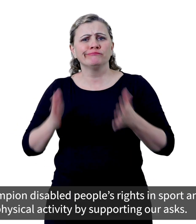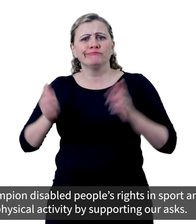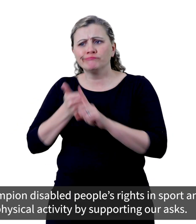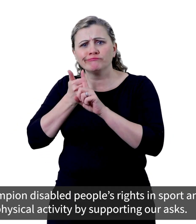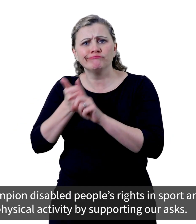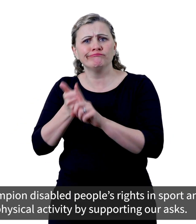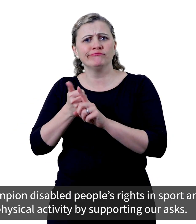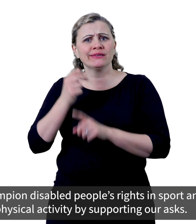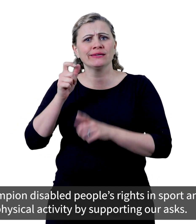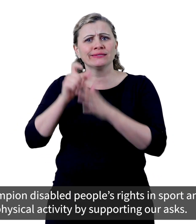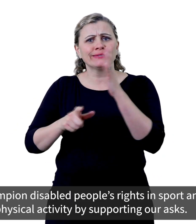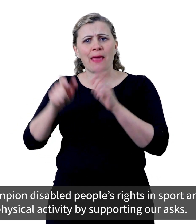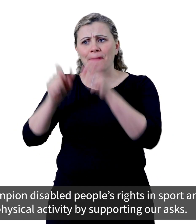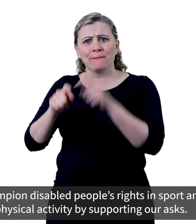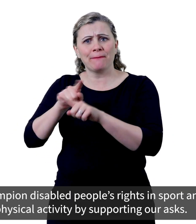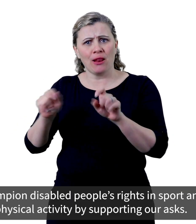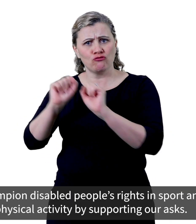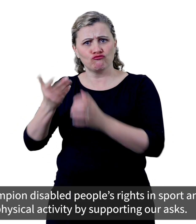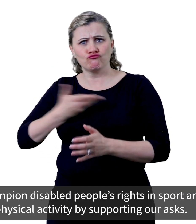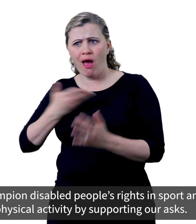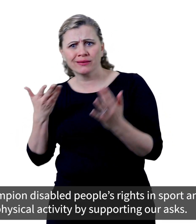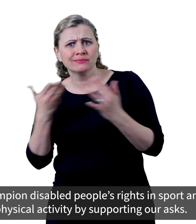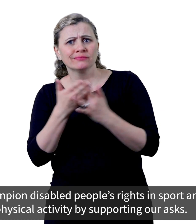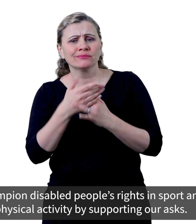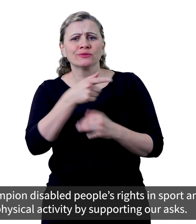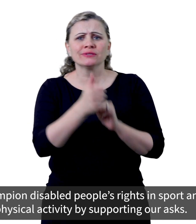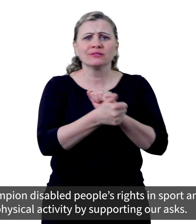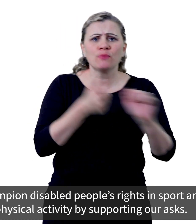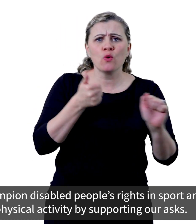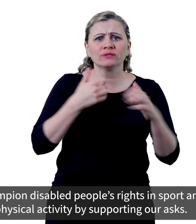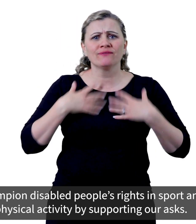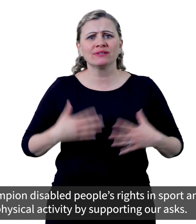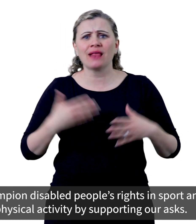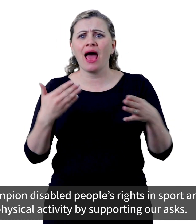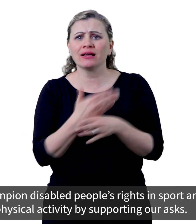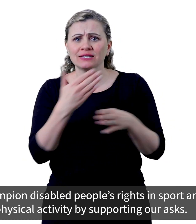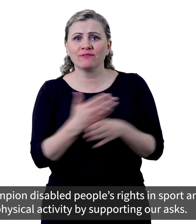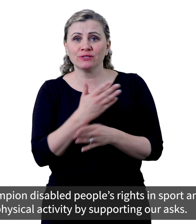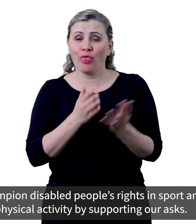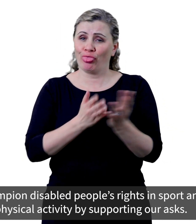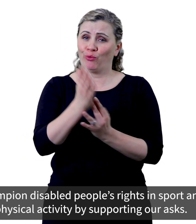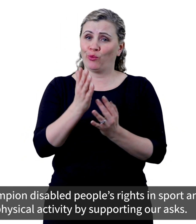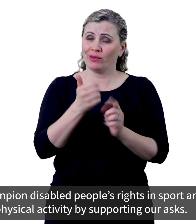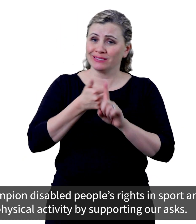Champion disabled people's rights in sport and physical activity by supporting our asks.